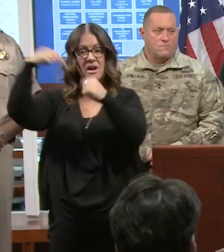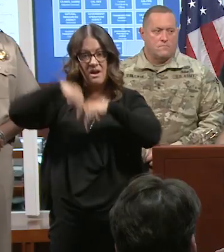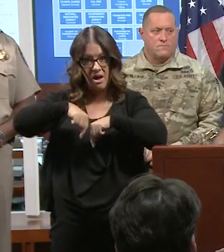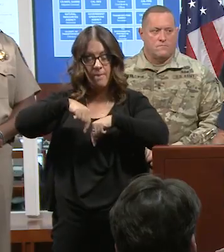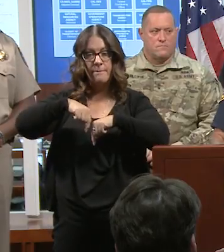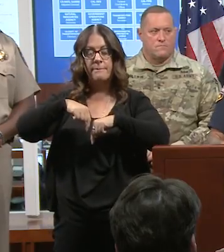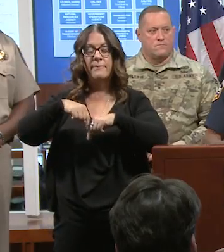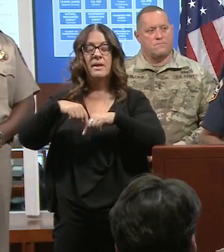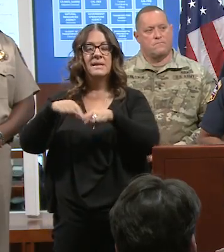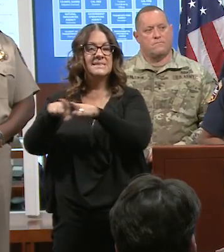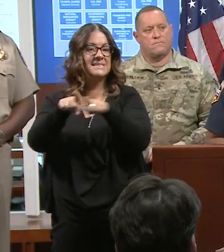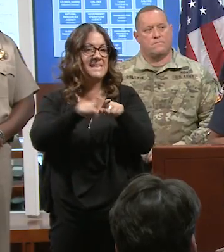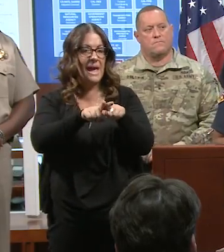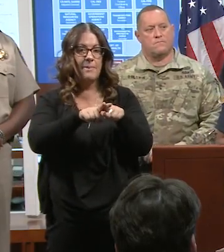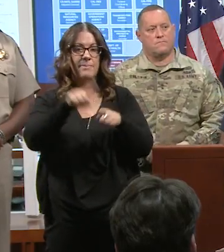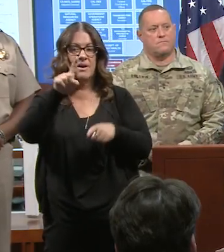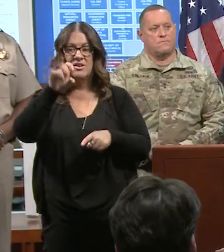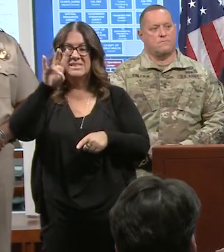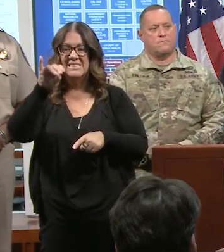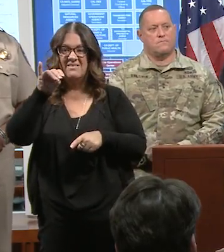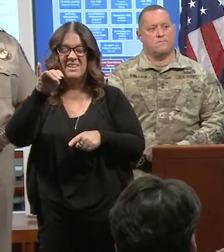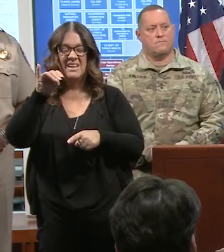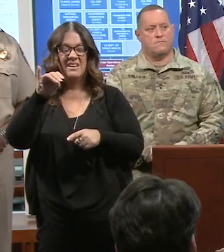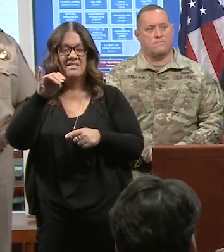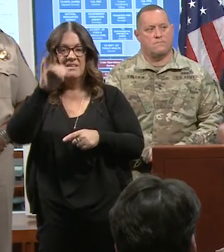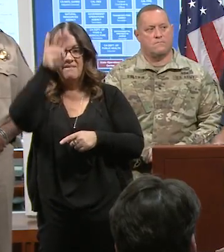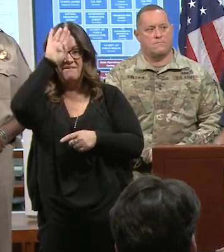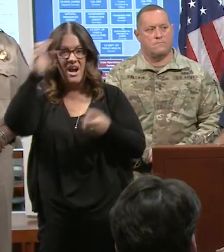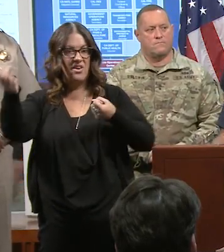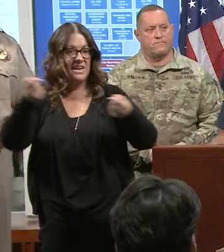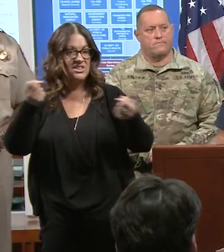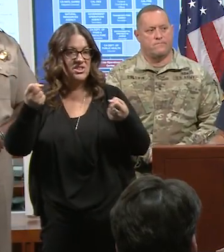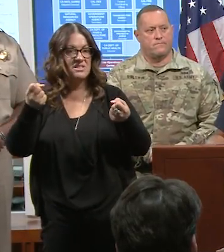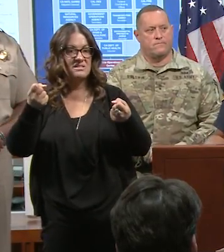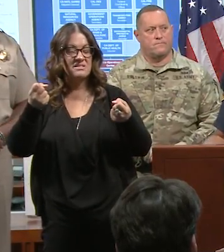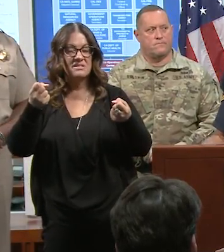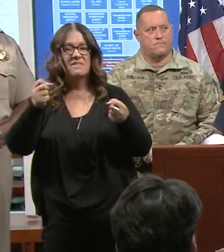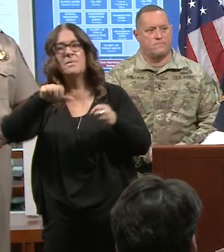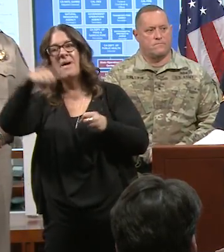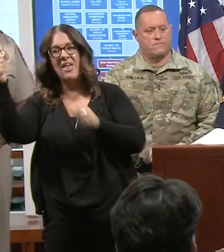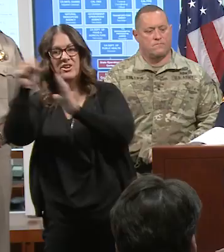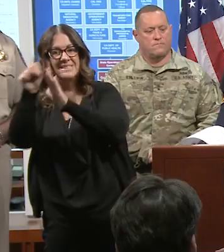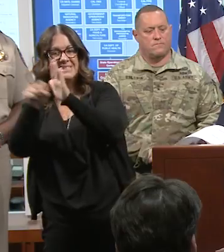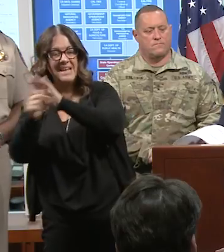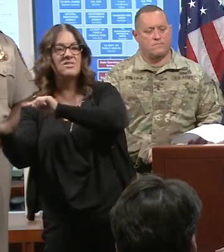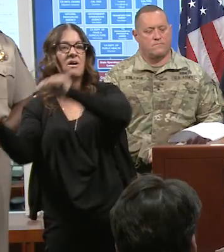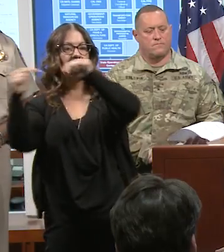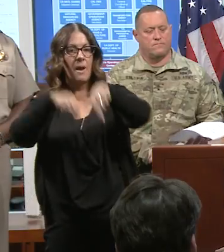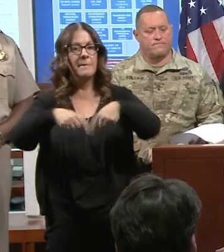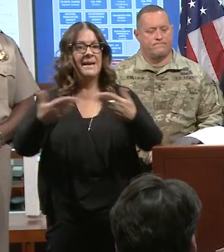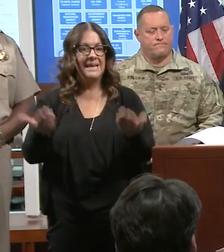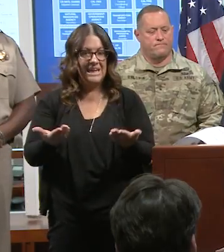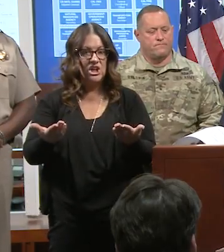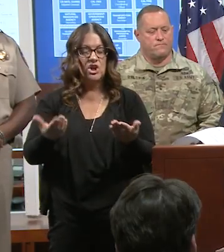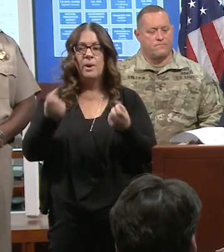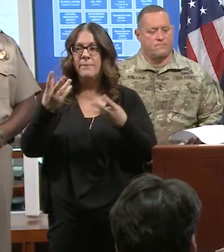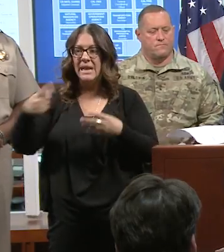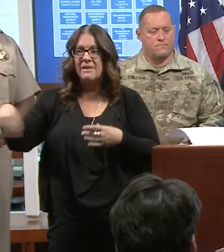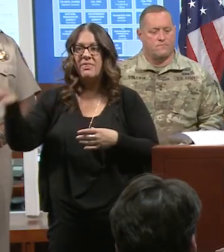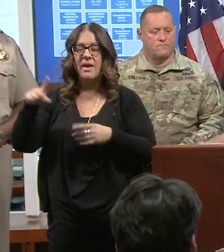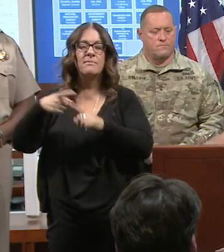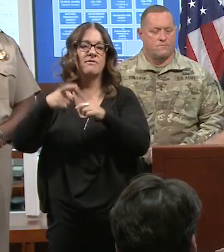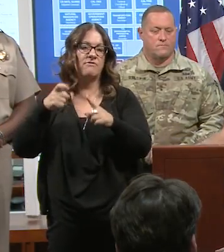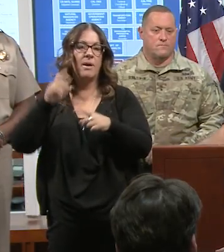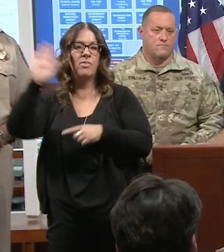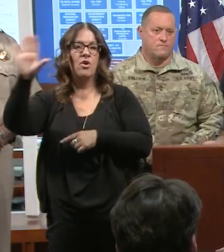help them. As I indicated, 170 fire engines are coming from outside the state. Many of those are coming from the